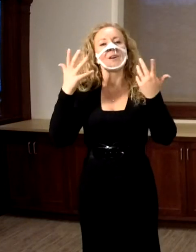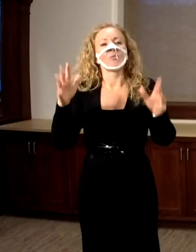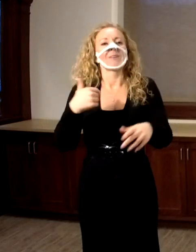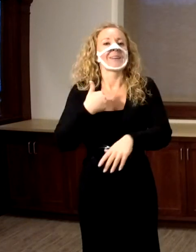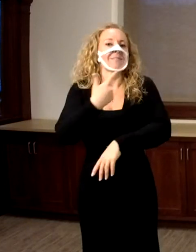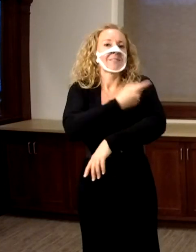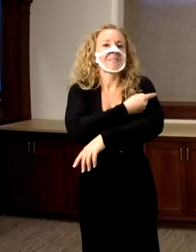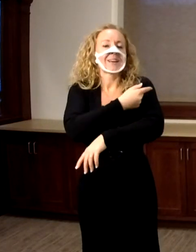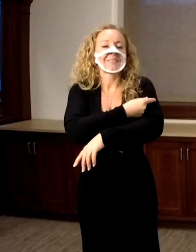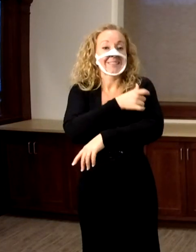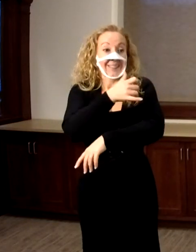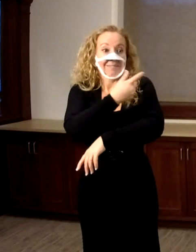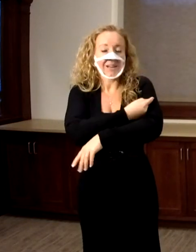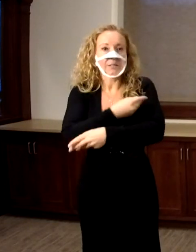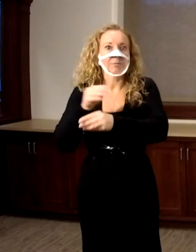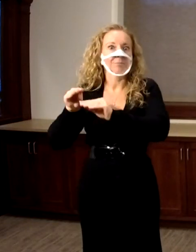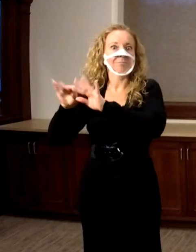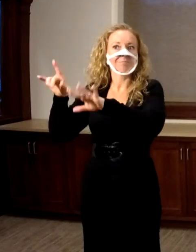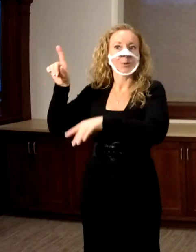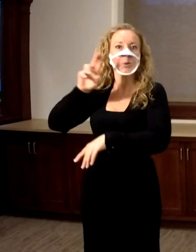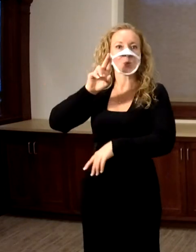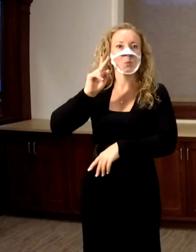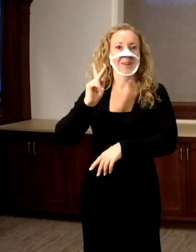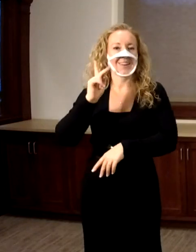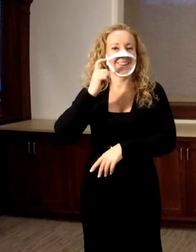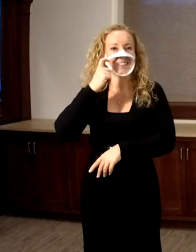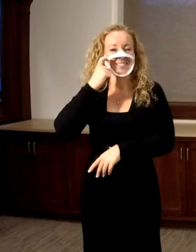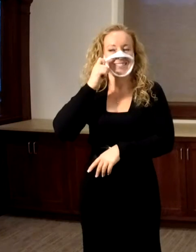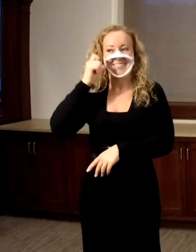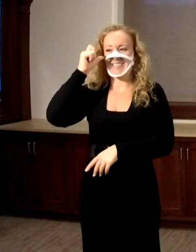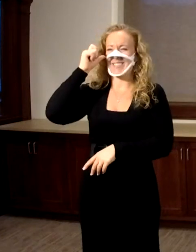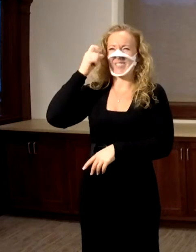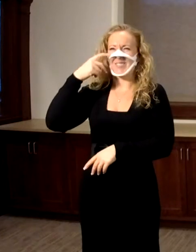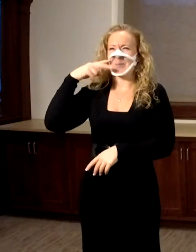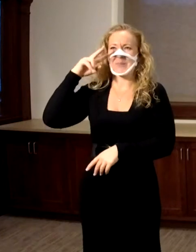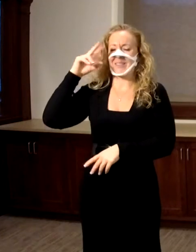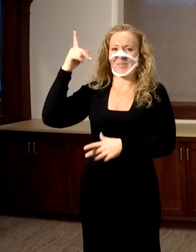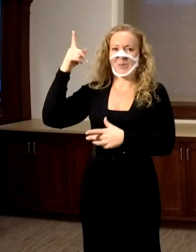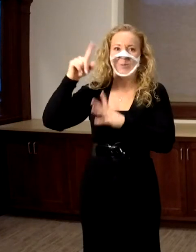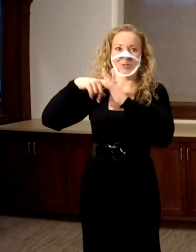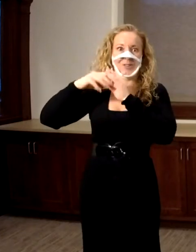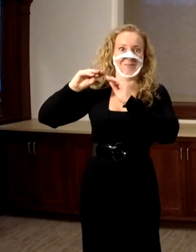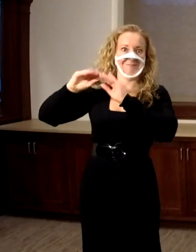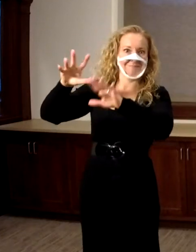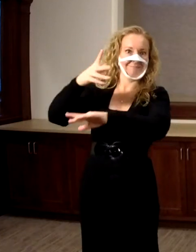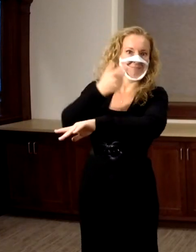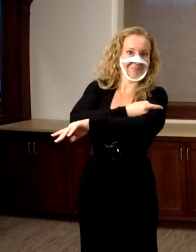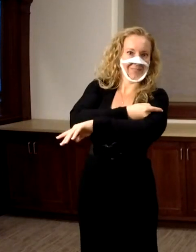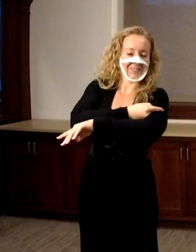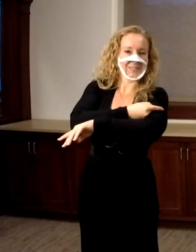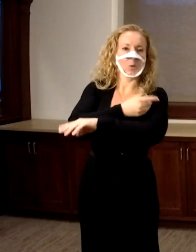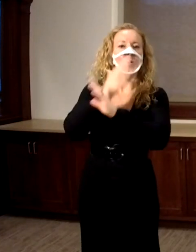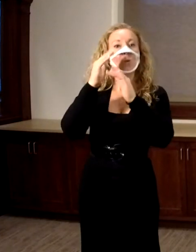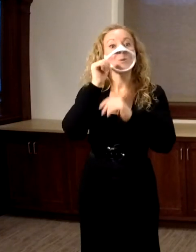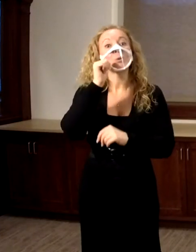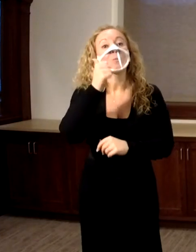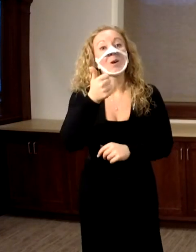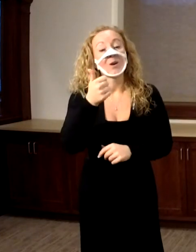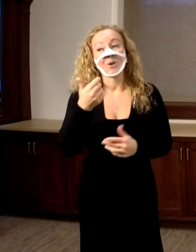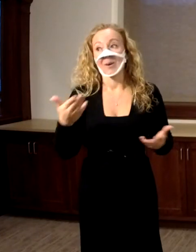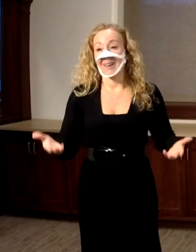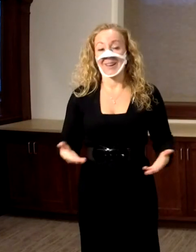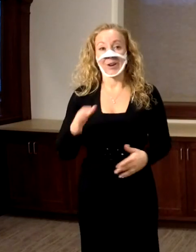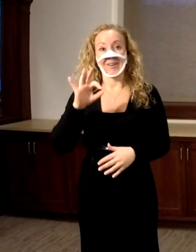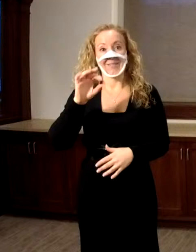now being distributed in the UK. It started, I guess, just yesterday or the day before. We're hopeful tomorrow that the FDA is able to